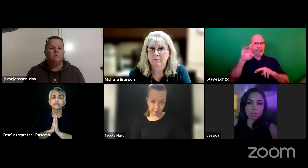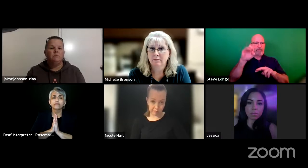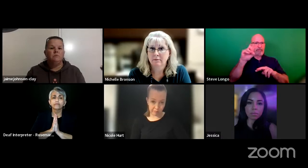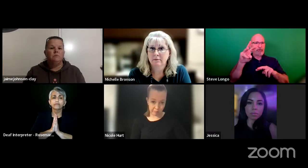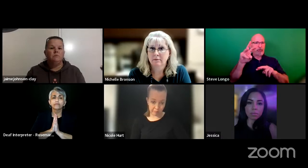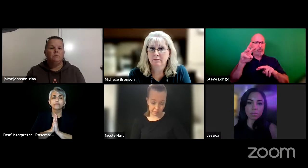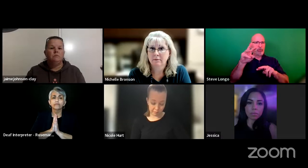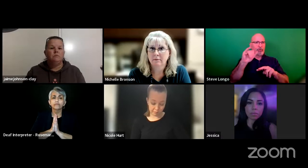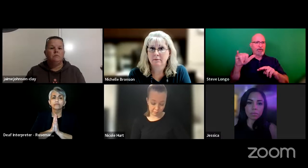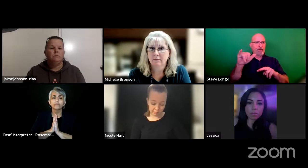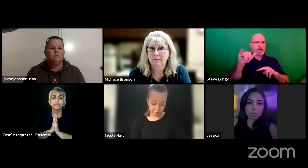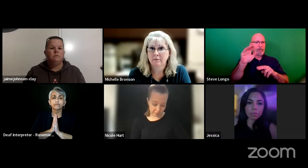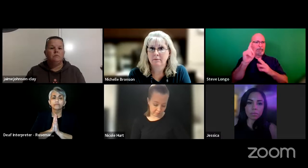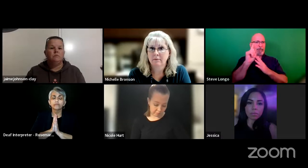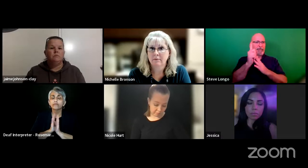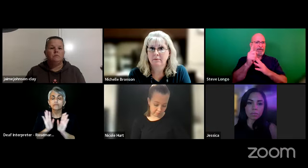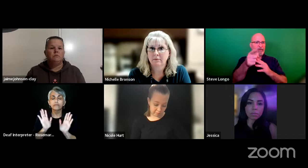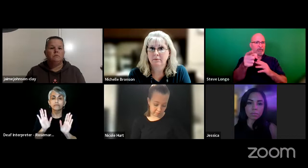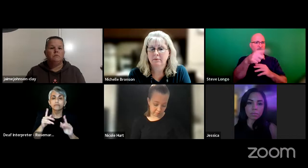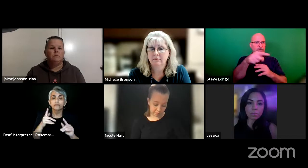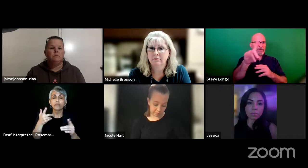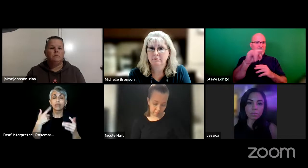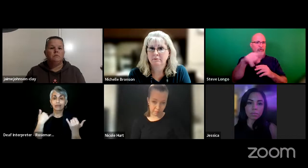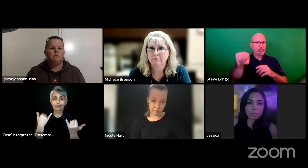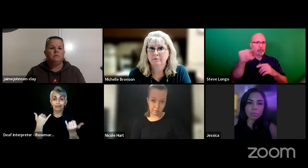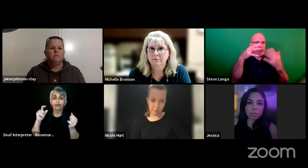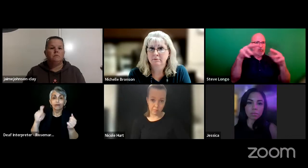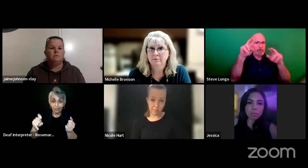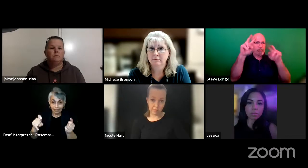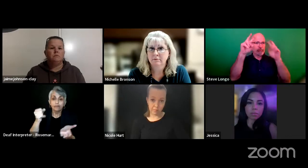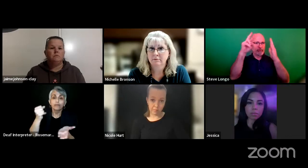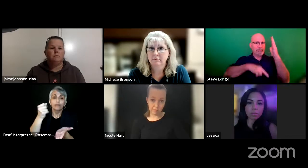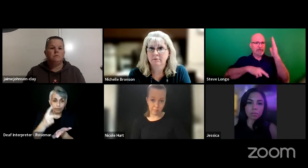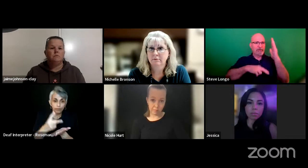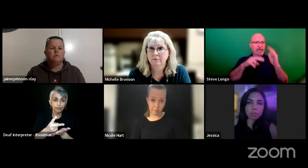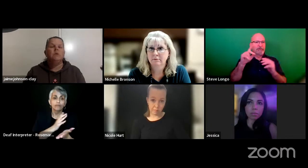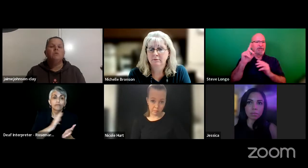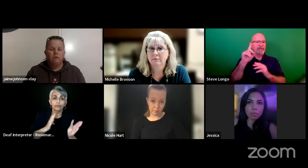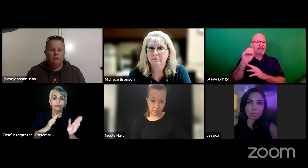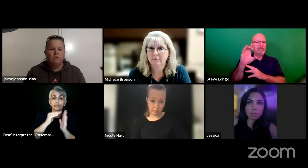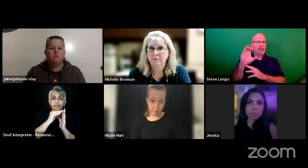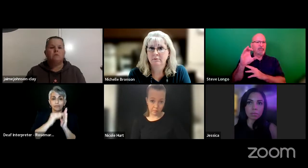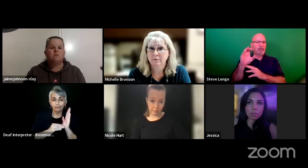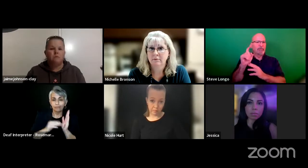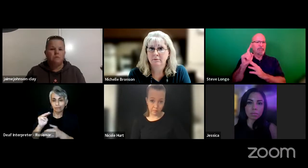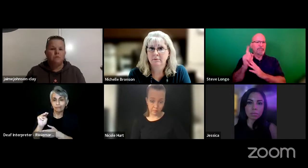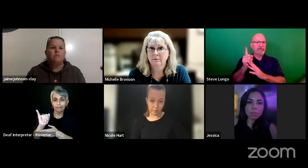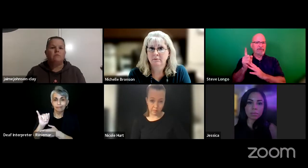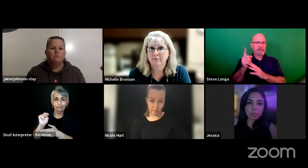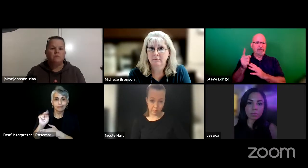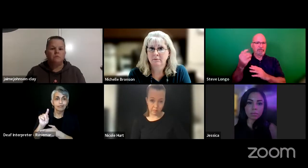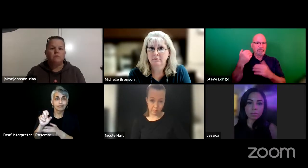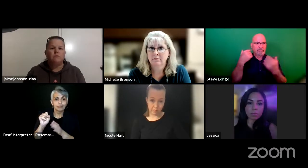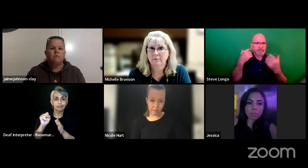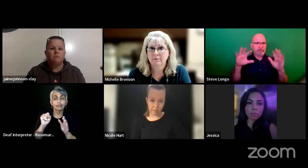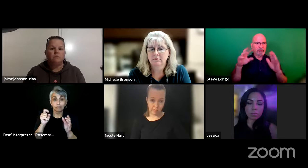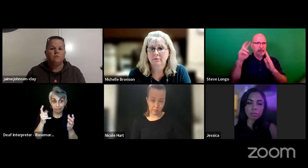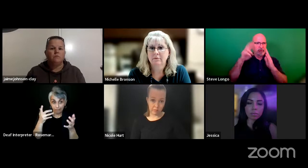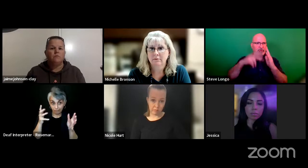So the board members have had an opportunity to view the minutes from December. Is this correct?